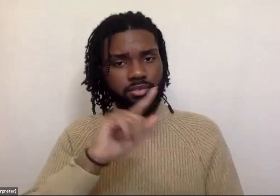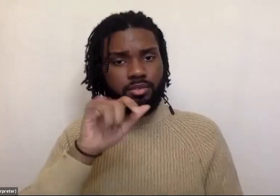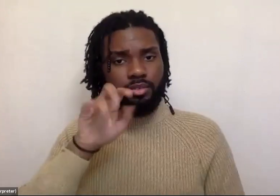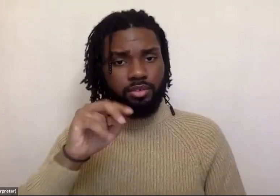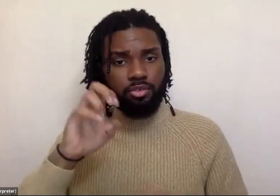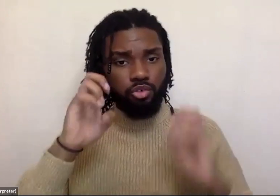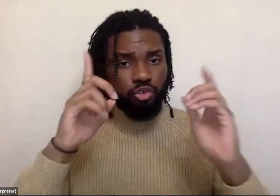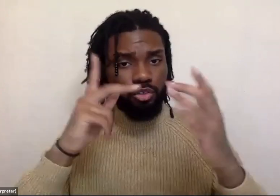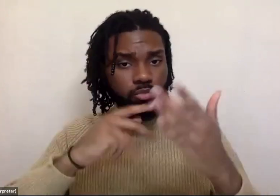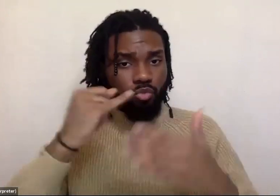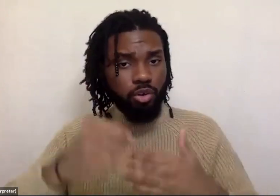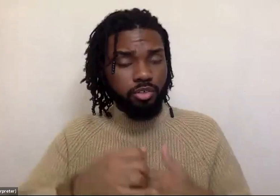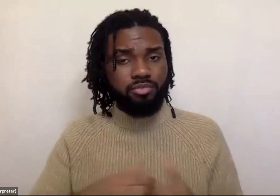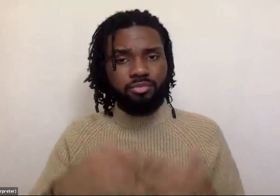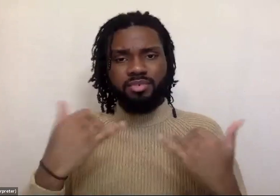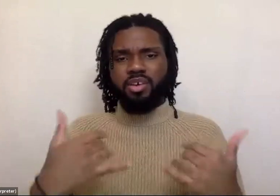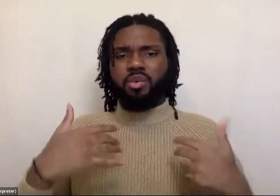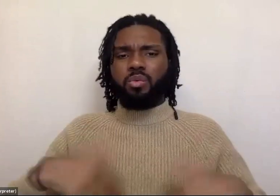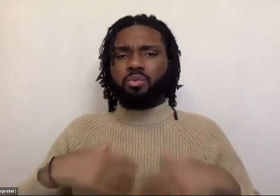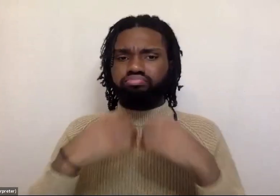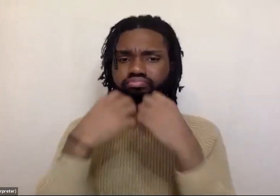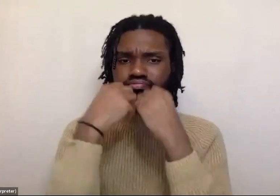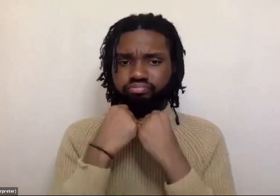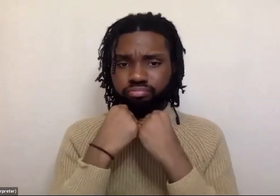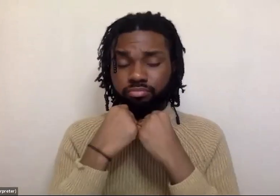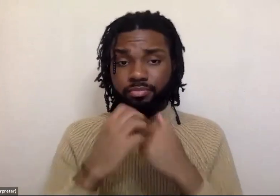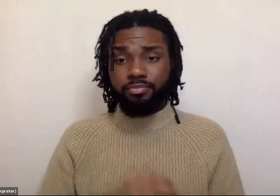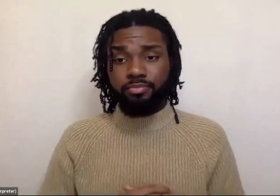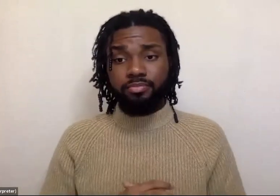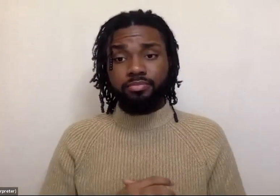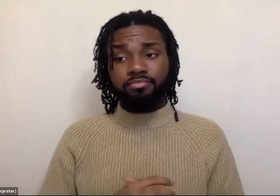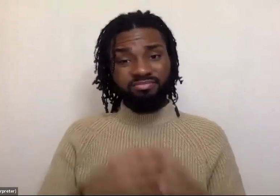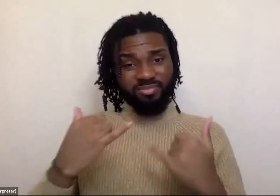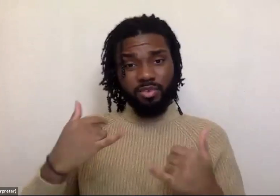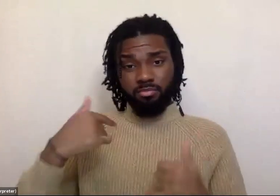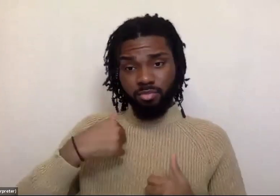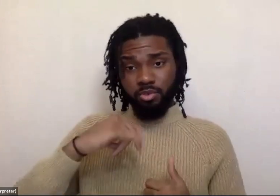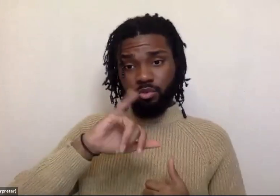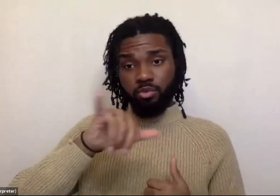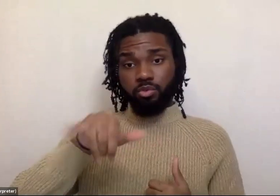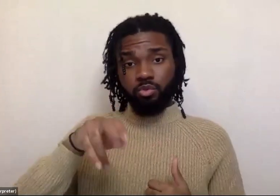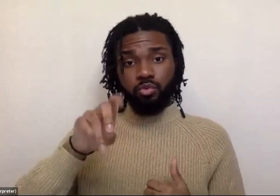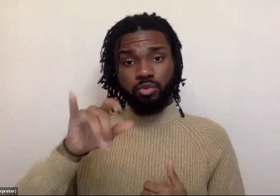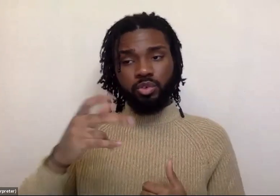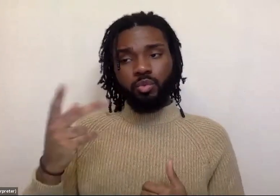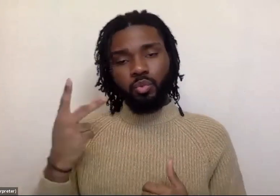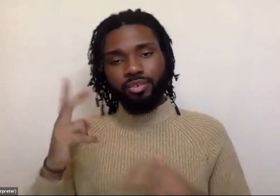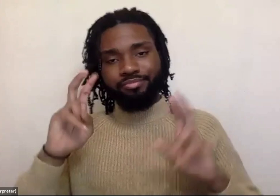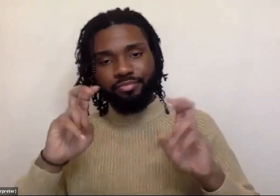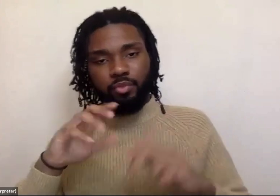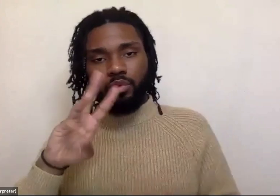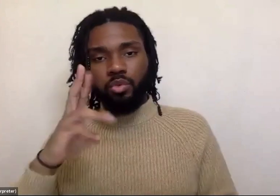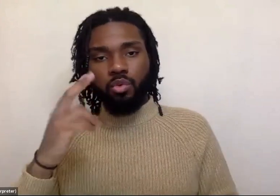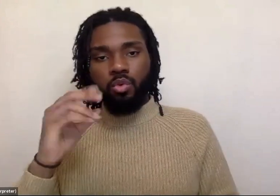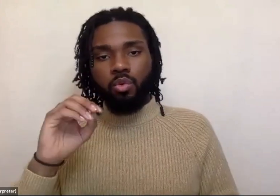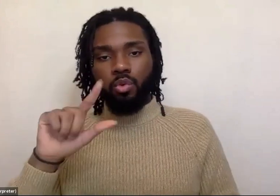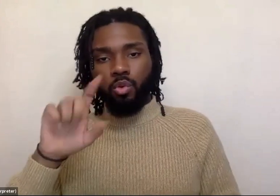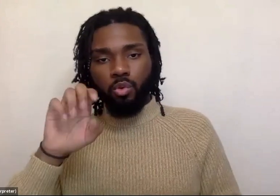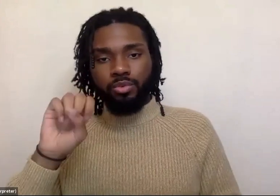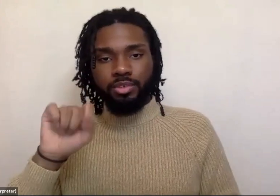very valuable. At this point in our lives, Judy and I are the wholesale people. We have bundled of